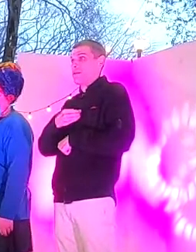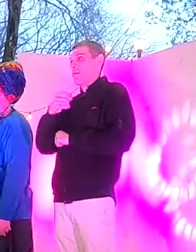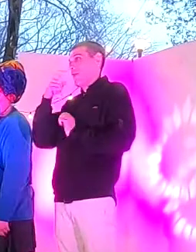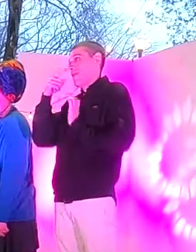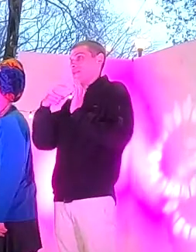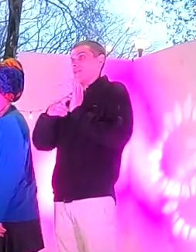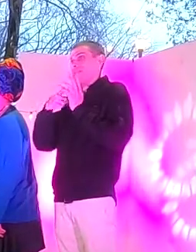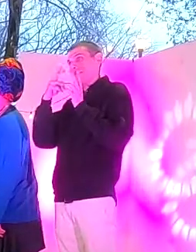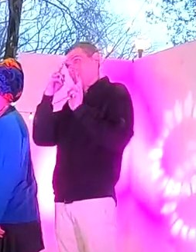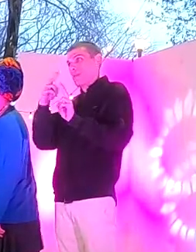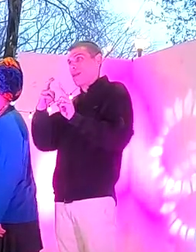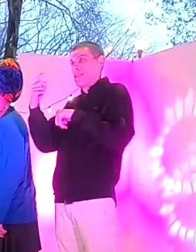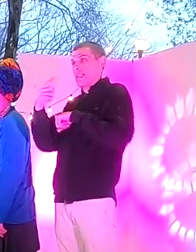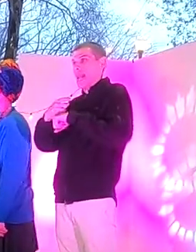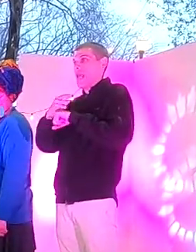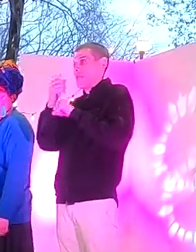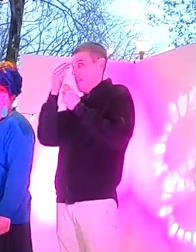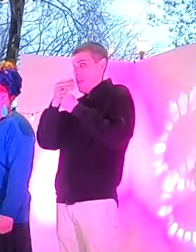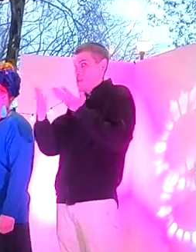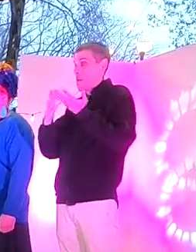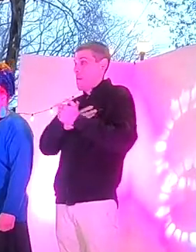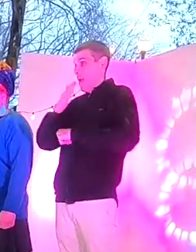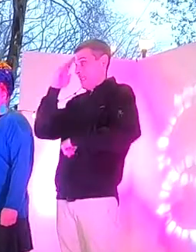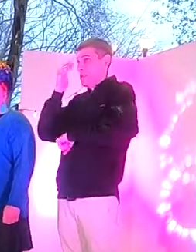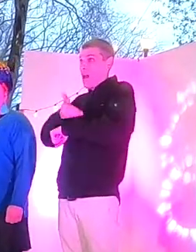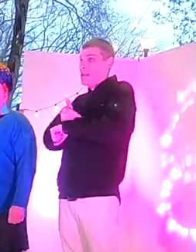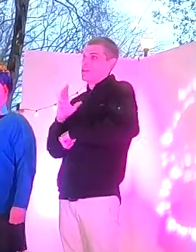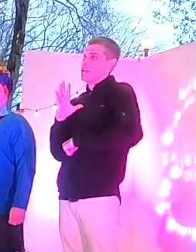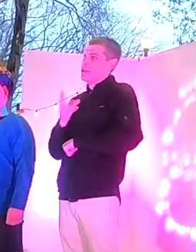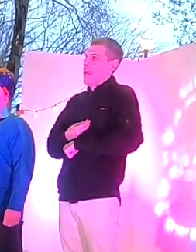very proud mother of a trans son.